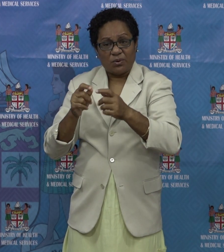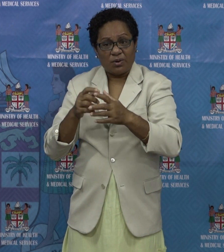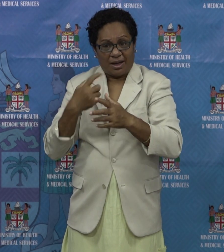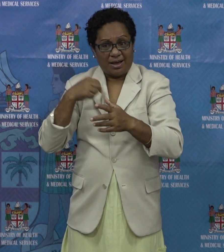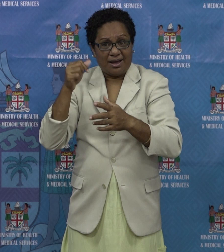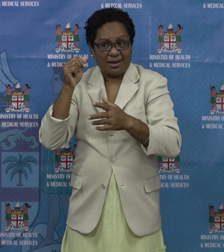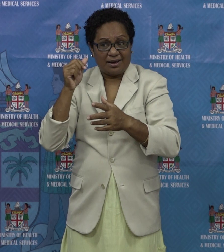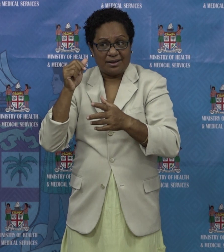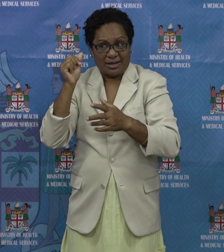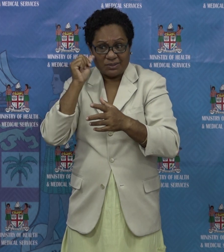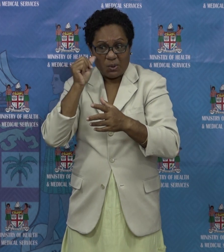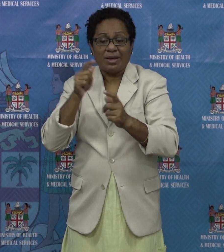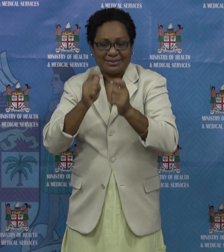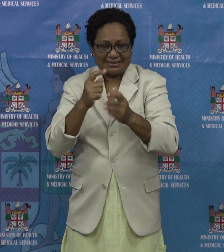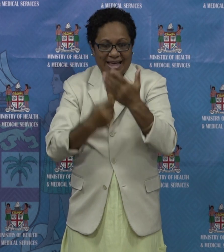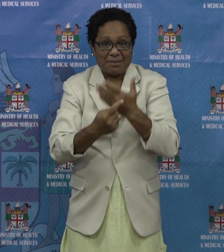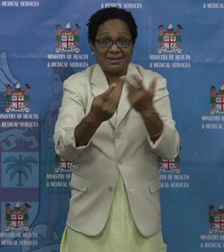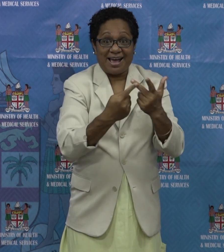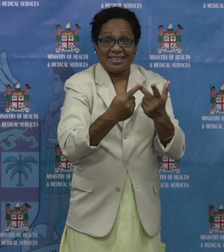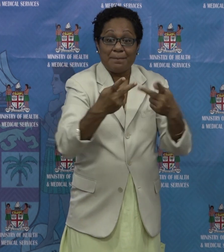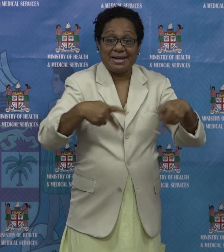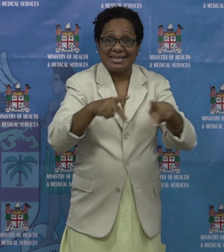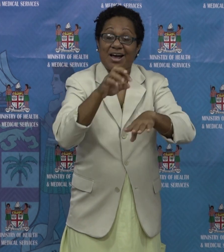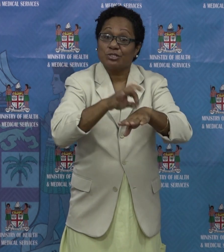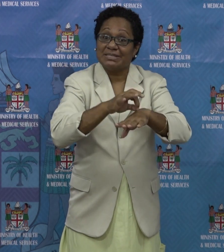other sites across the country. However, given the sheer number